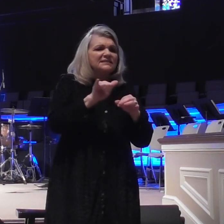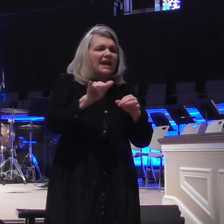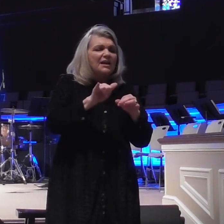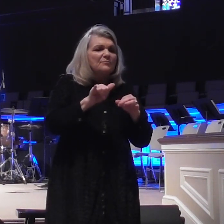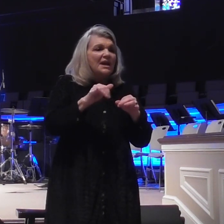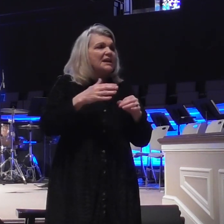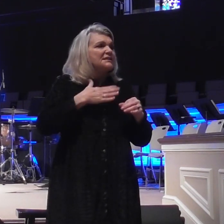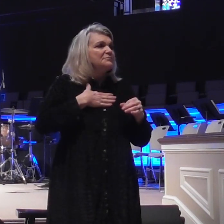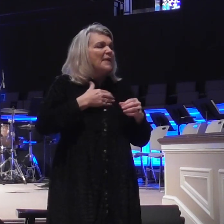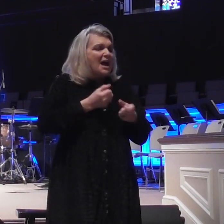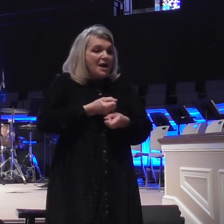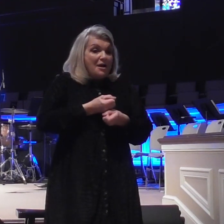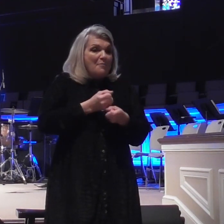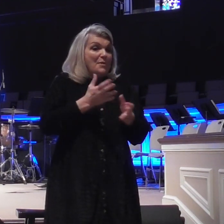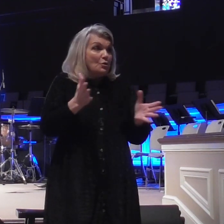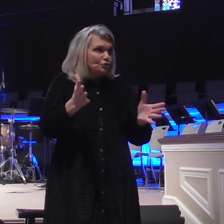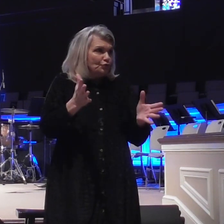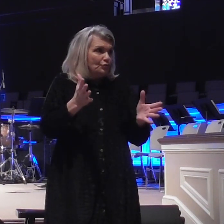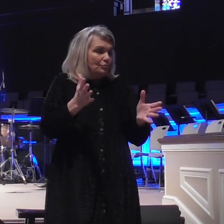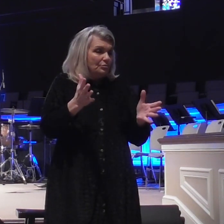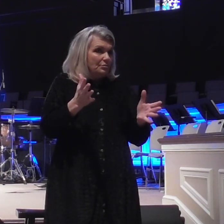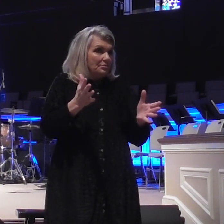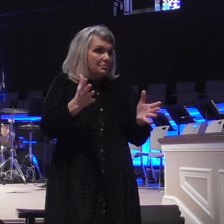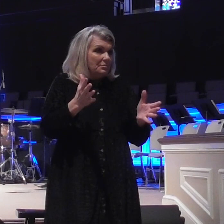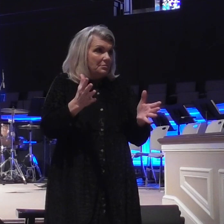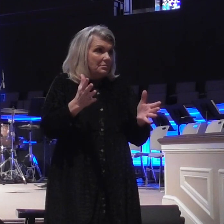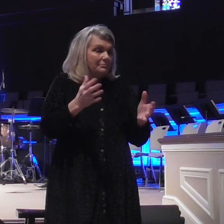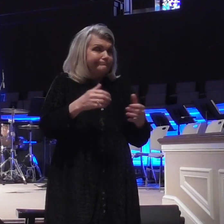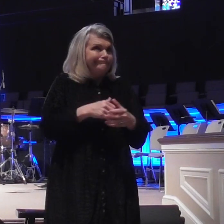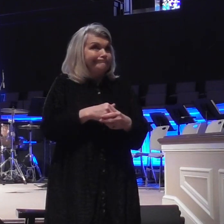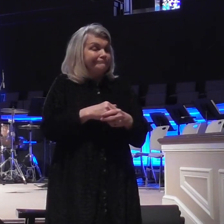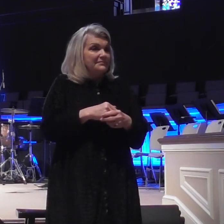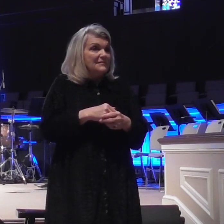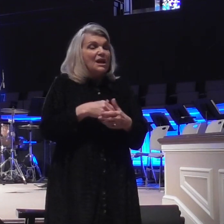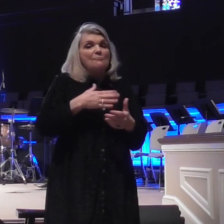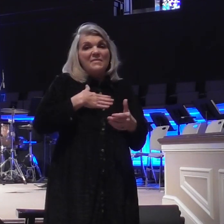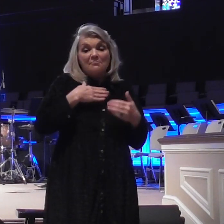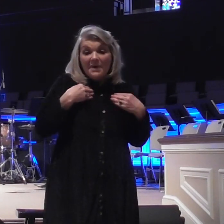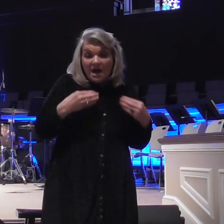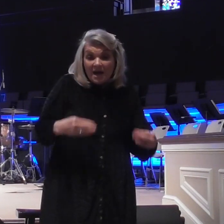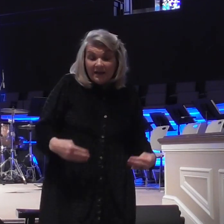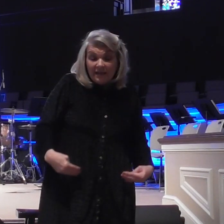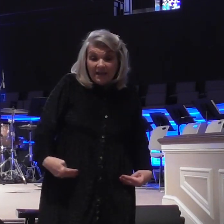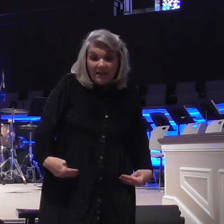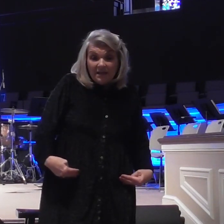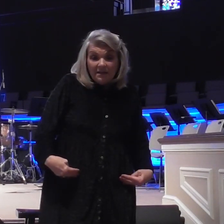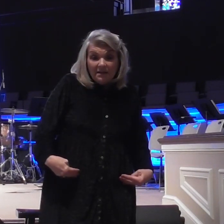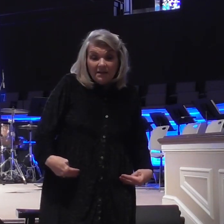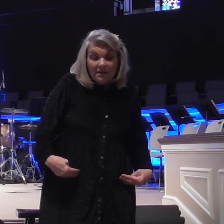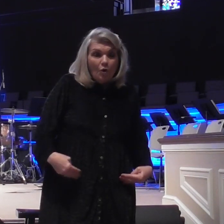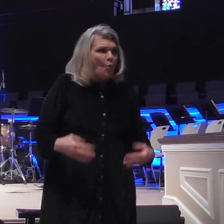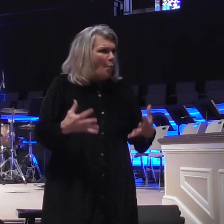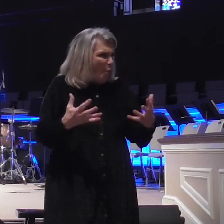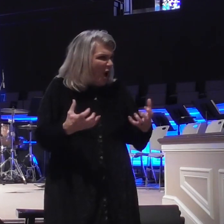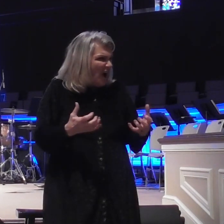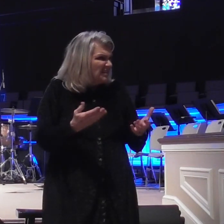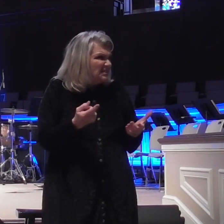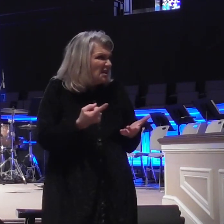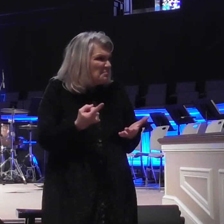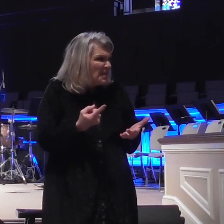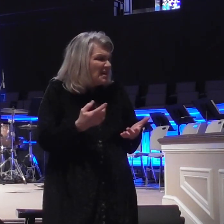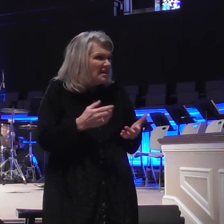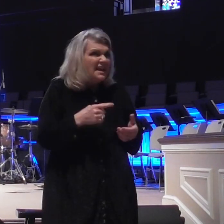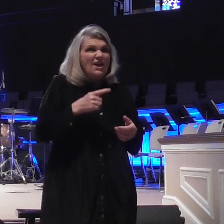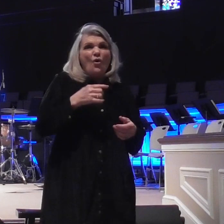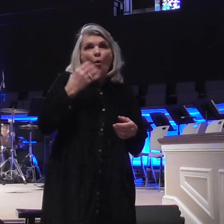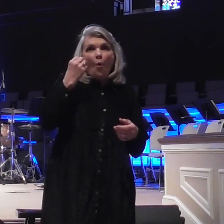emotional state. That's what's most important. And the body comes in second. And if my body or my body urges or the culture